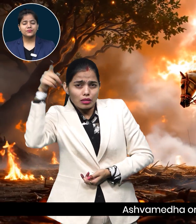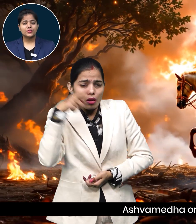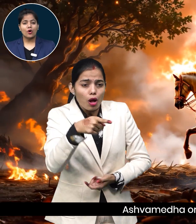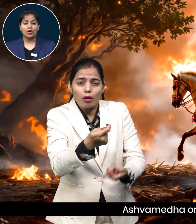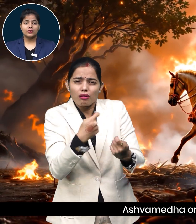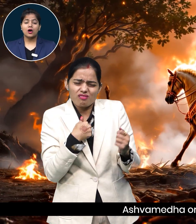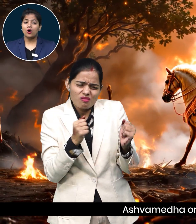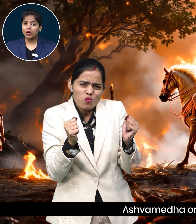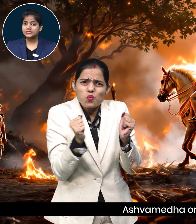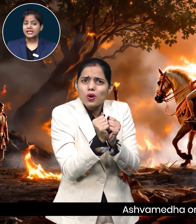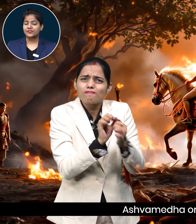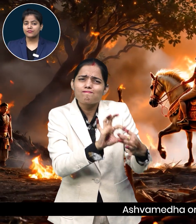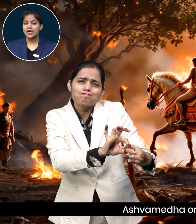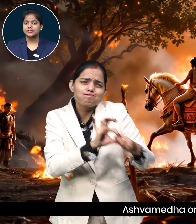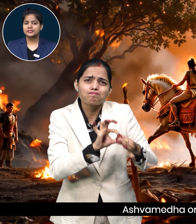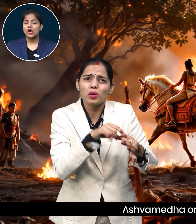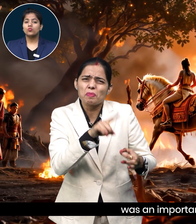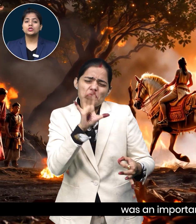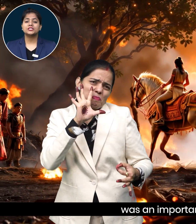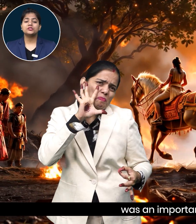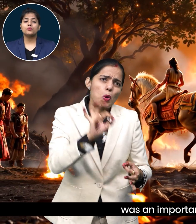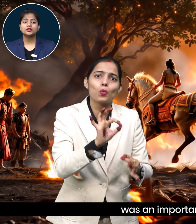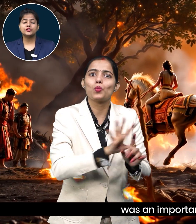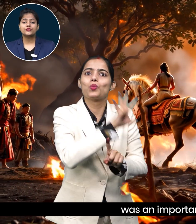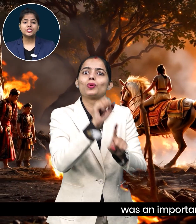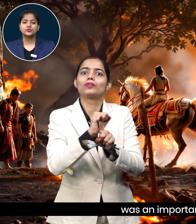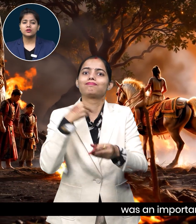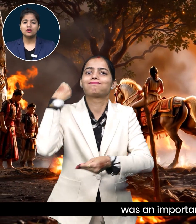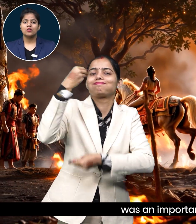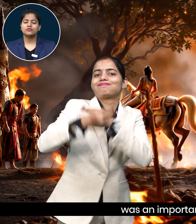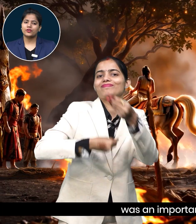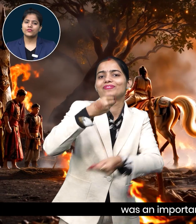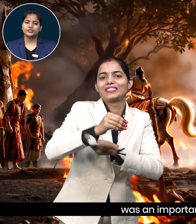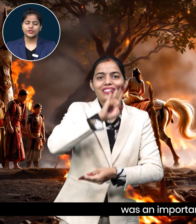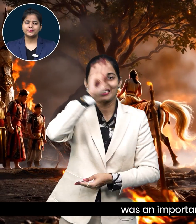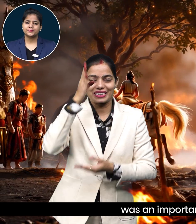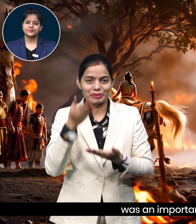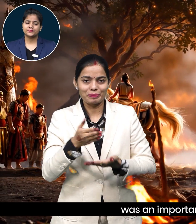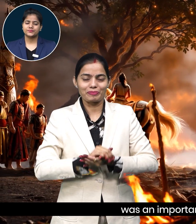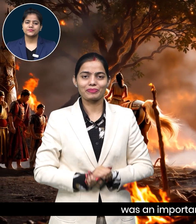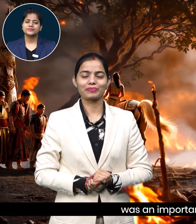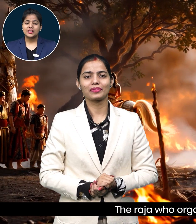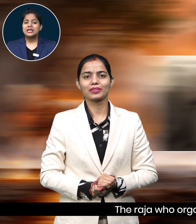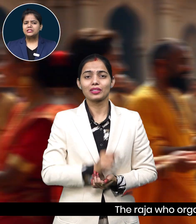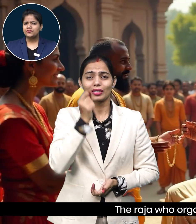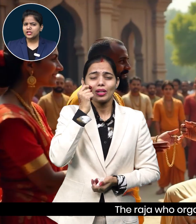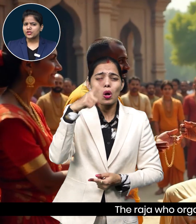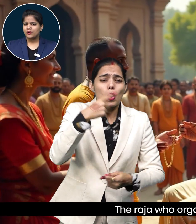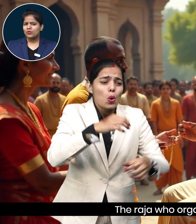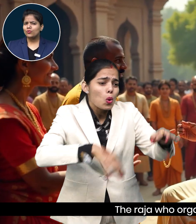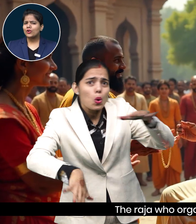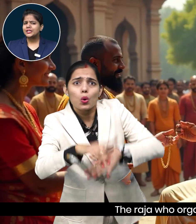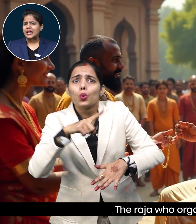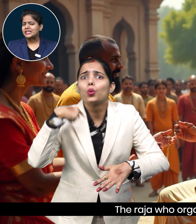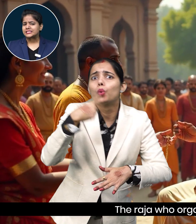Ashwamedha, or a horse sacrifice, was an important ritual for a Raja. The